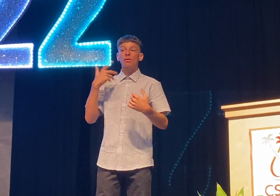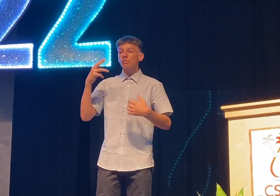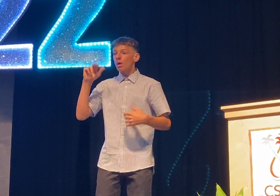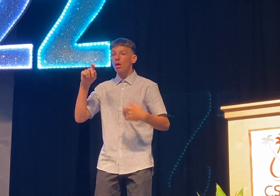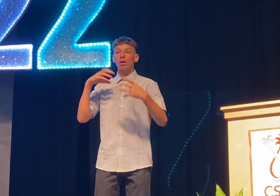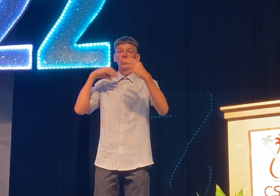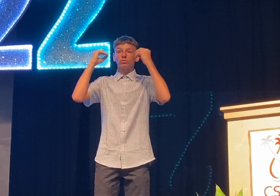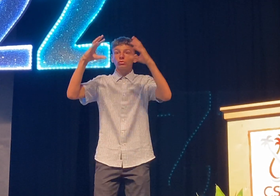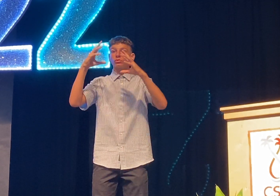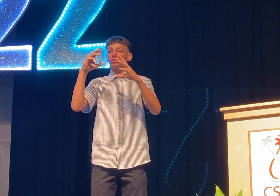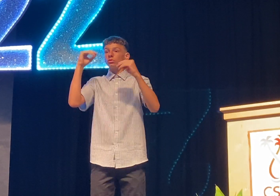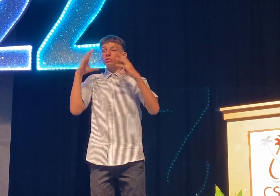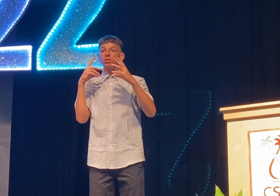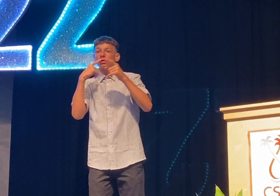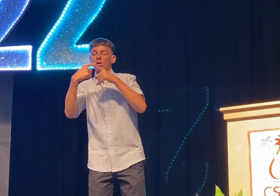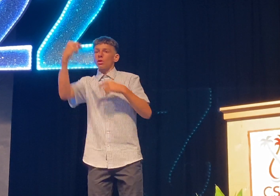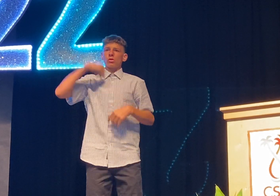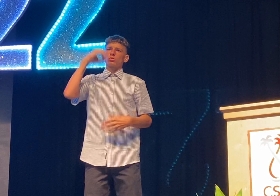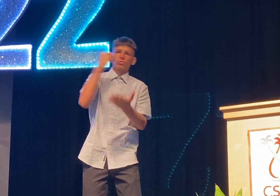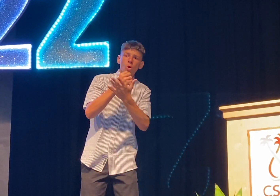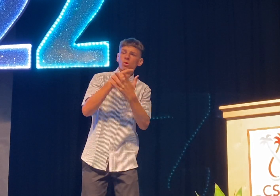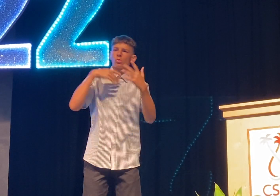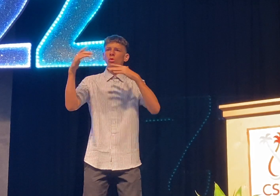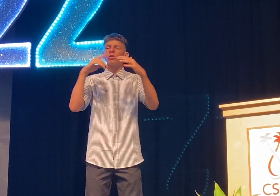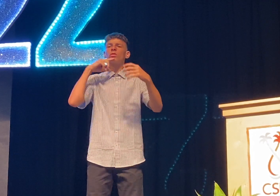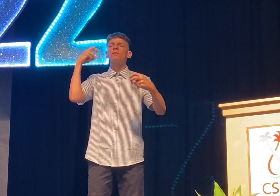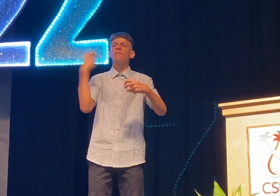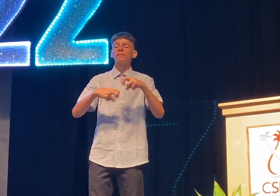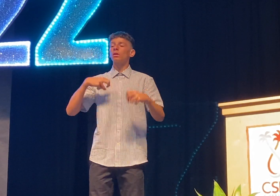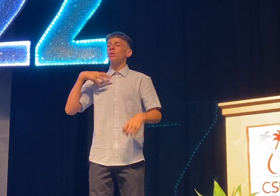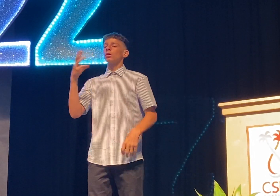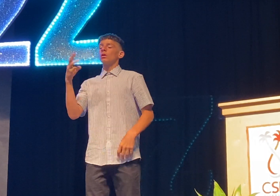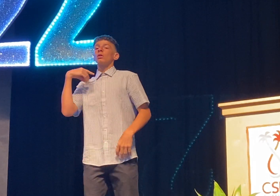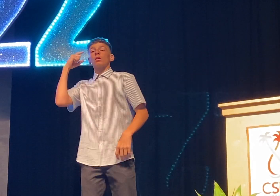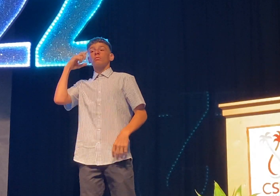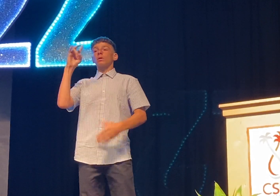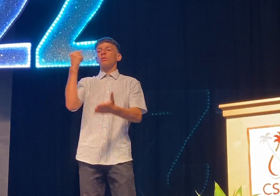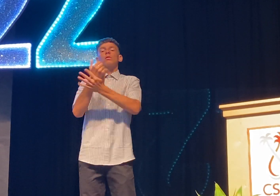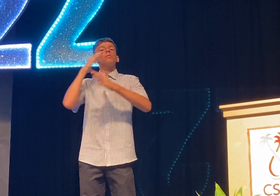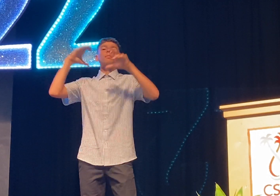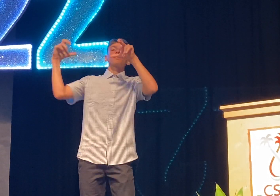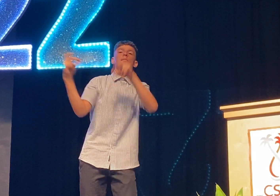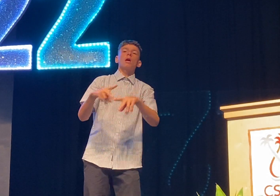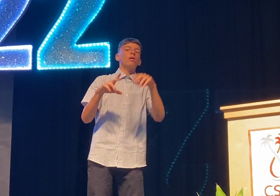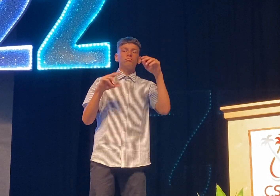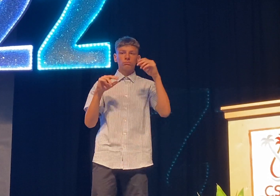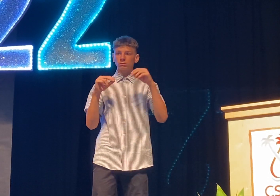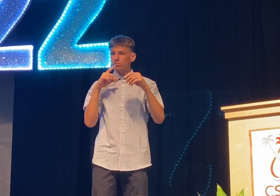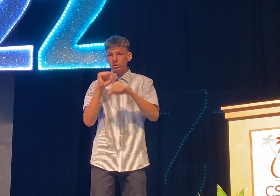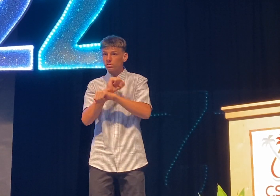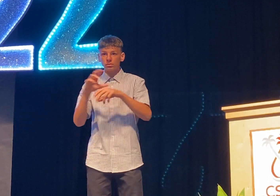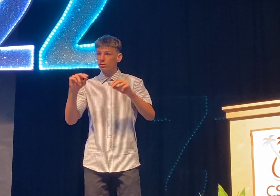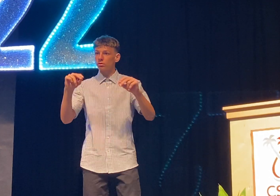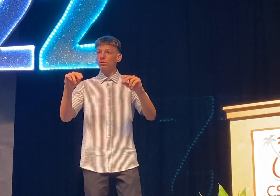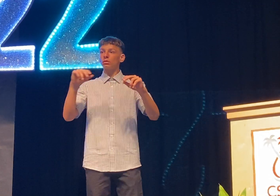Zoom online classes, which was really tough. You know, a lot of times I would get a zero because of not paying attention to what the assignment